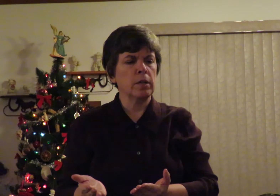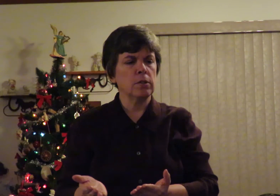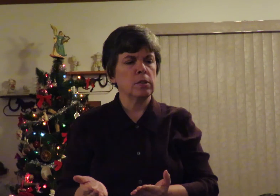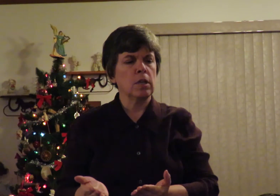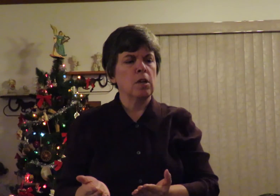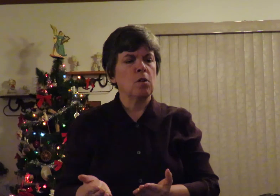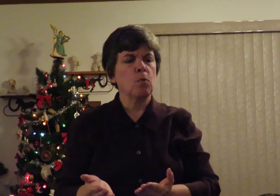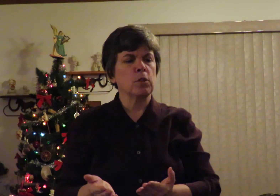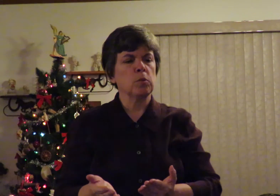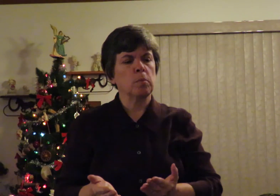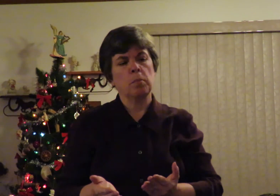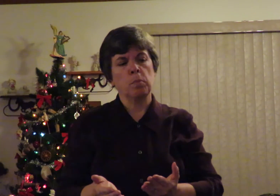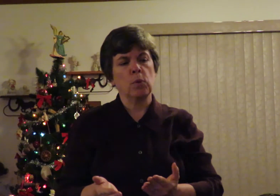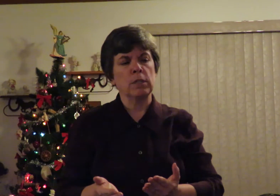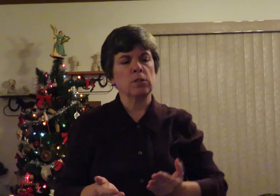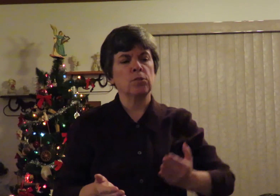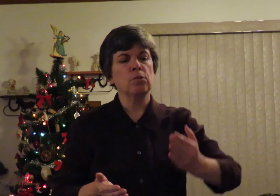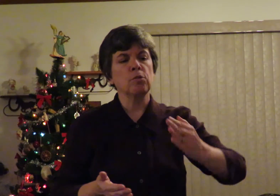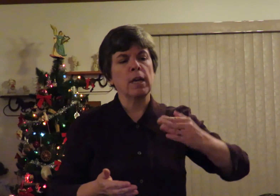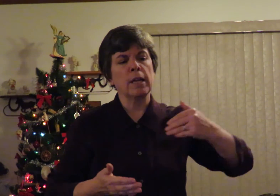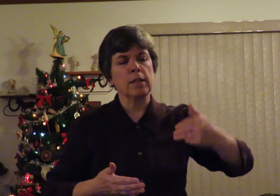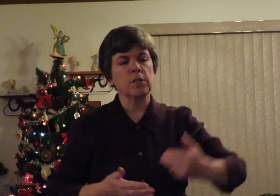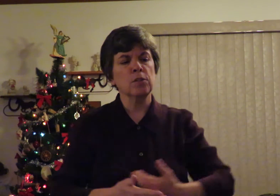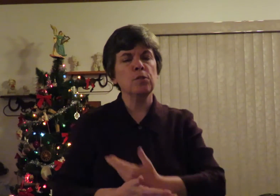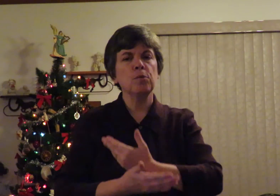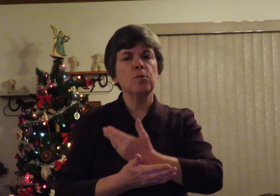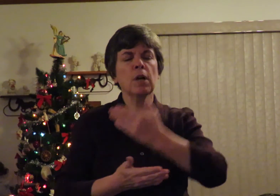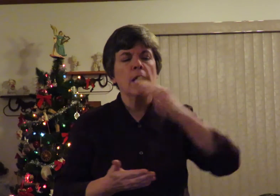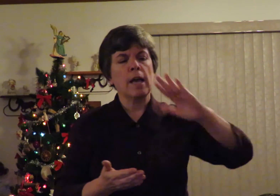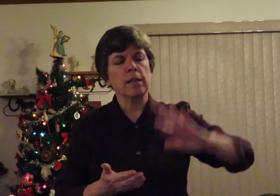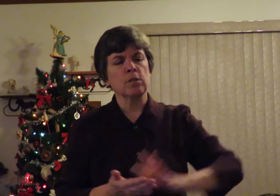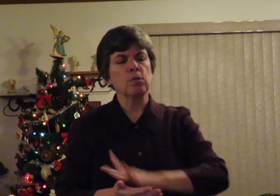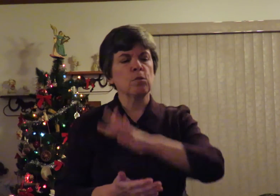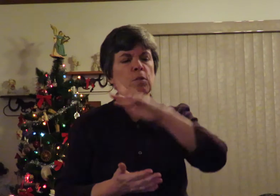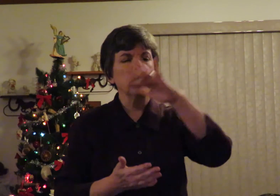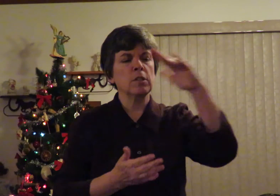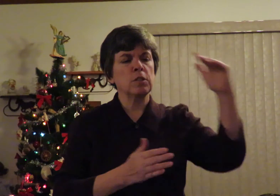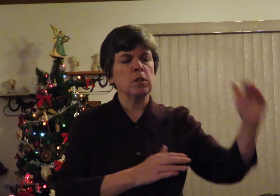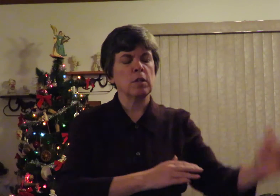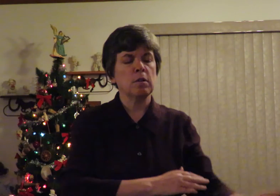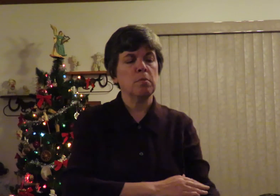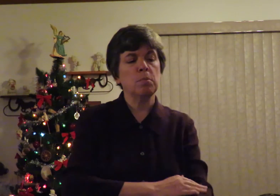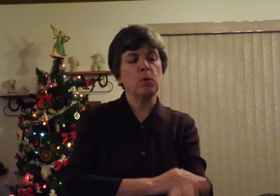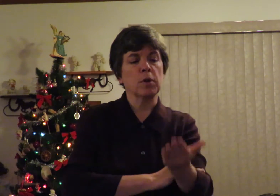Christ, which brings us to a new and glorious morn.